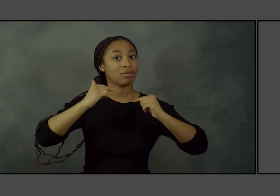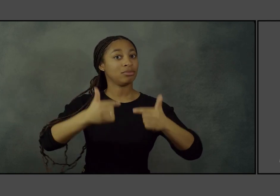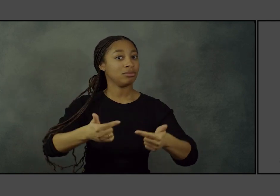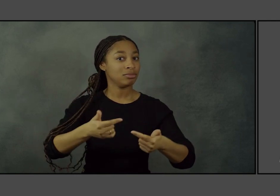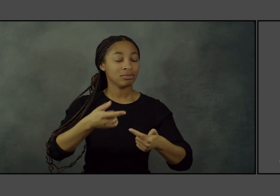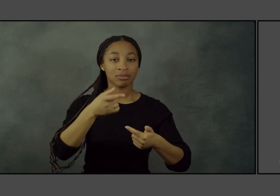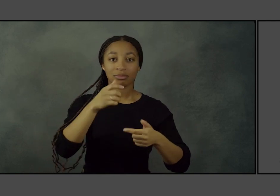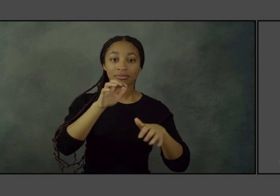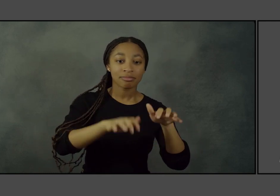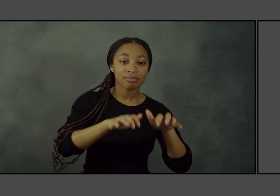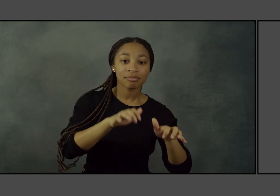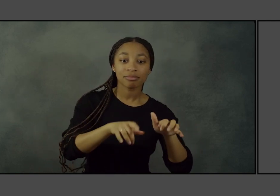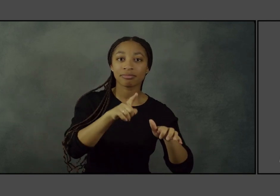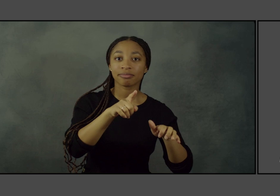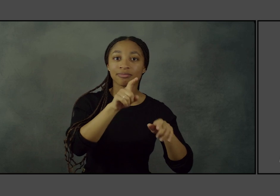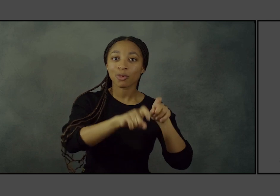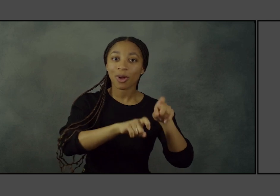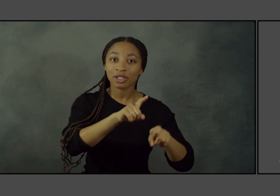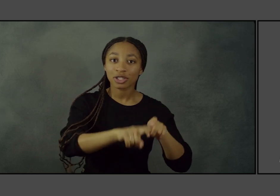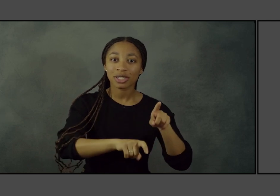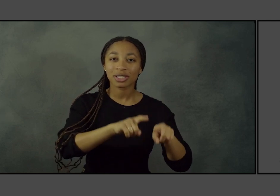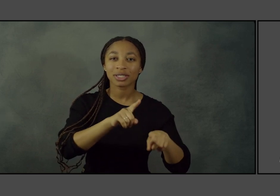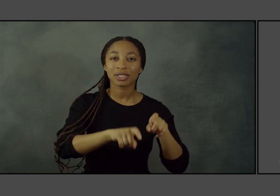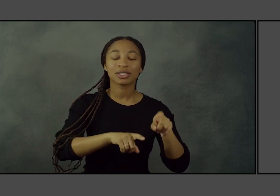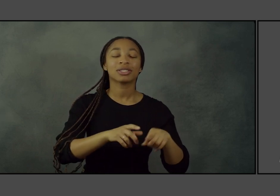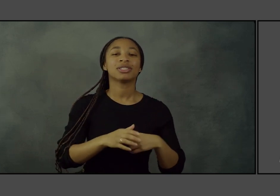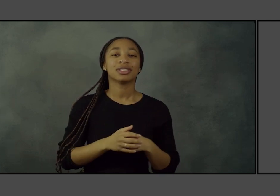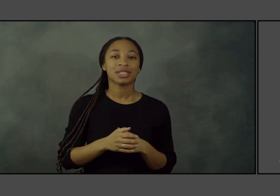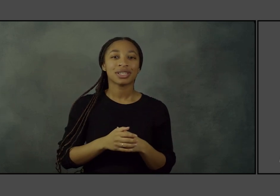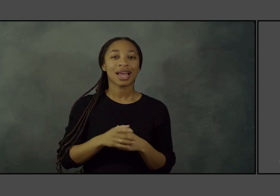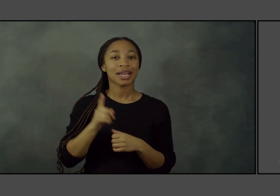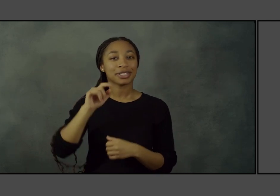You touch on, I mean, as James Brown says, is a